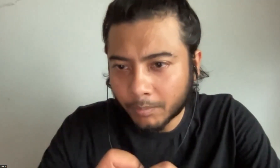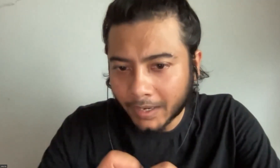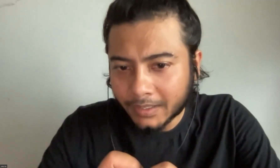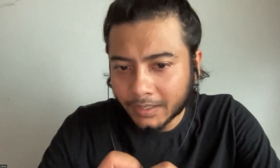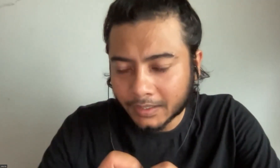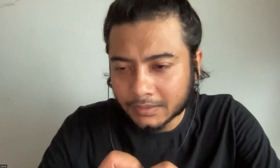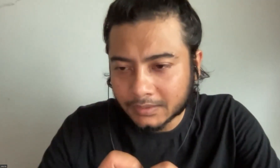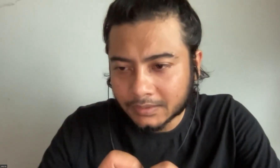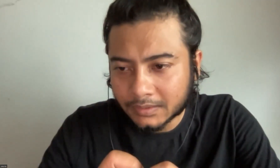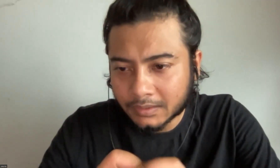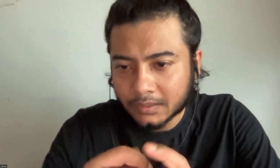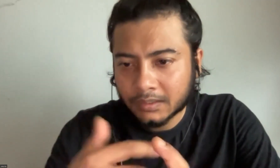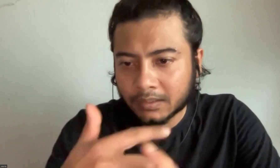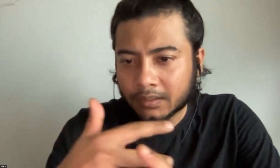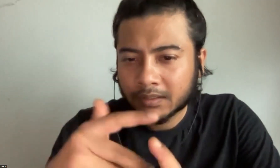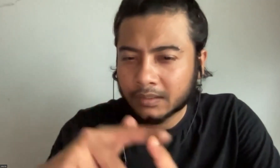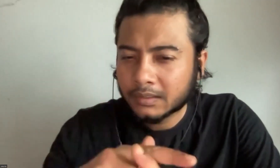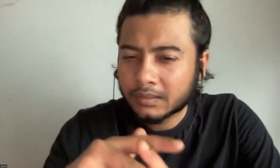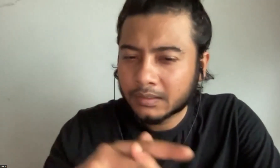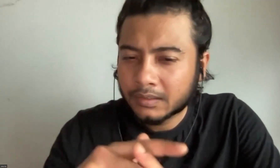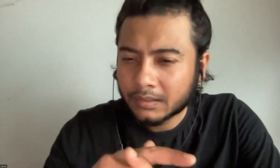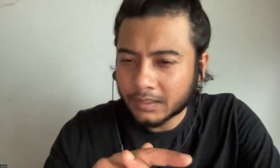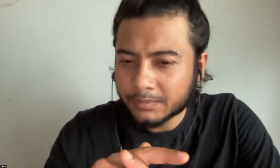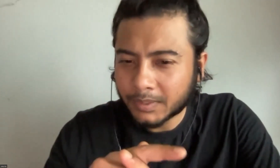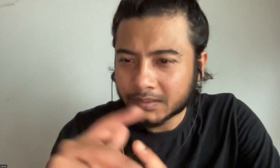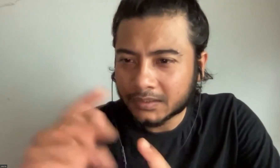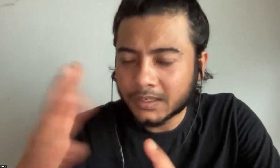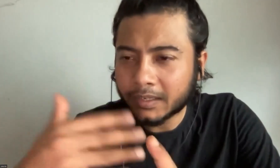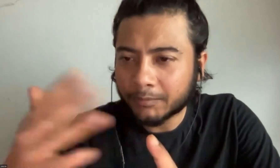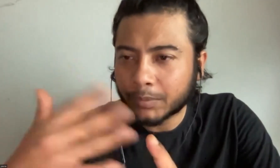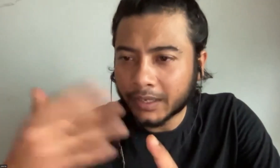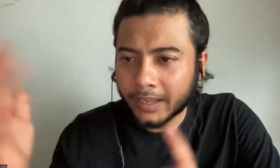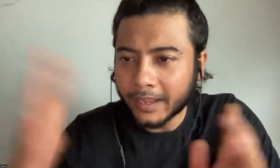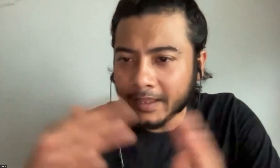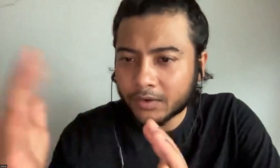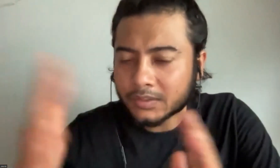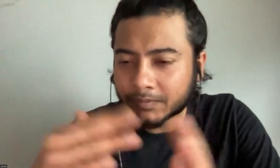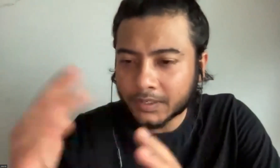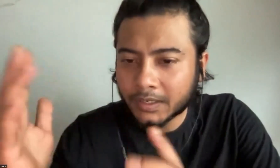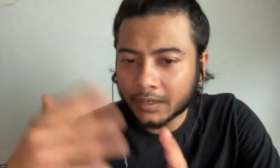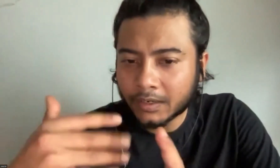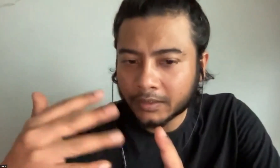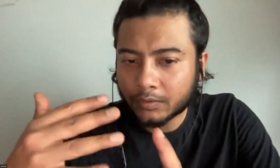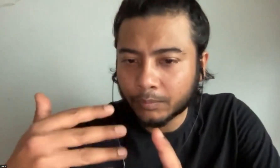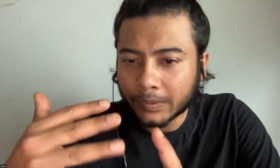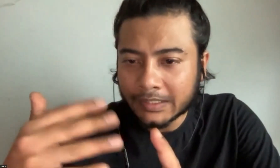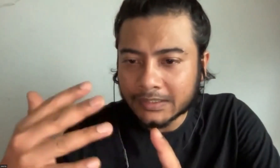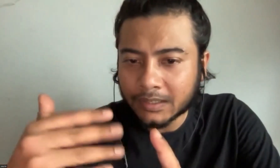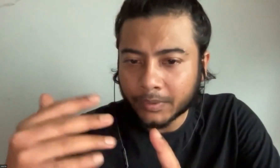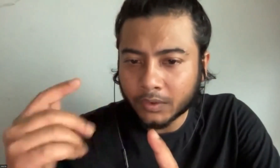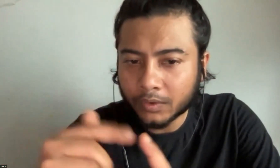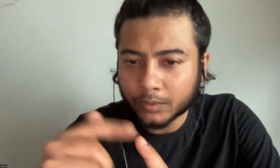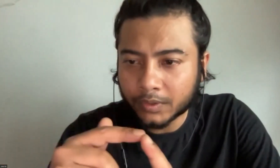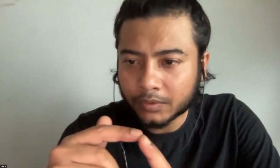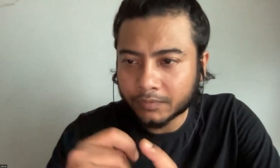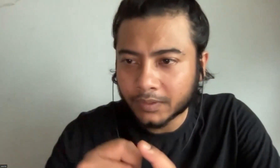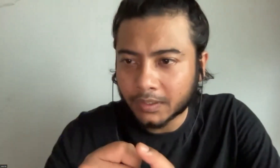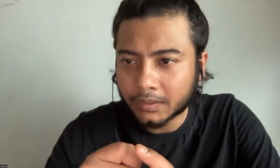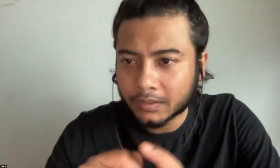mic, I guess. Is it? Yes, Mataji, like air or something like that, like breeze coming onto it or Okay, something then like give me 2